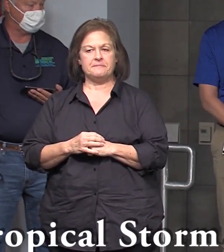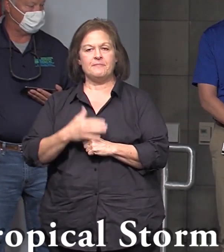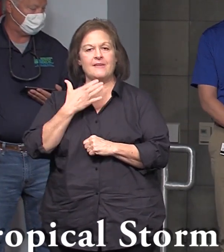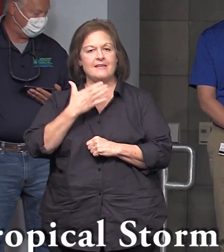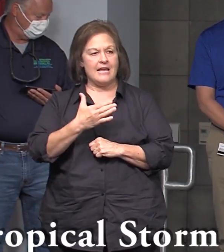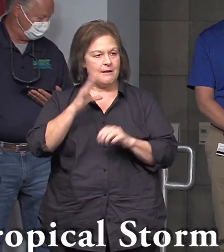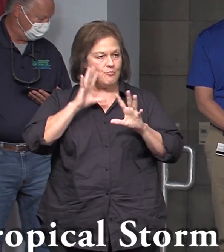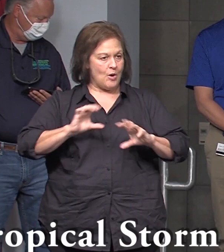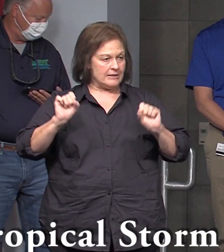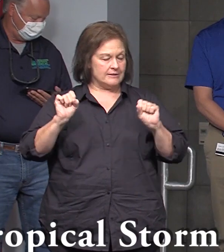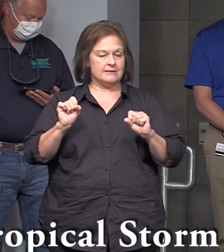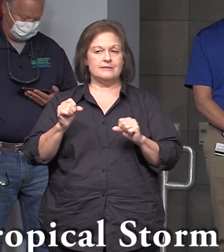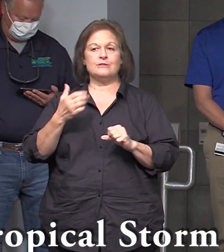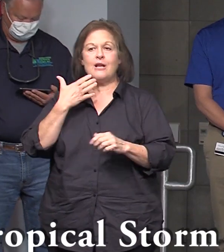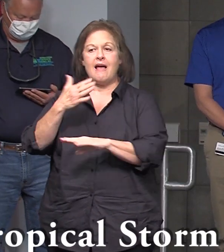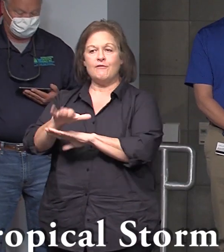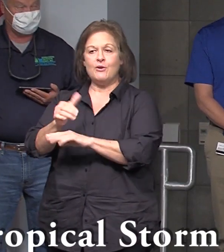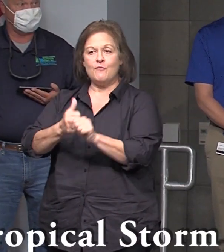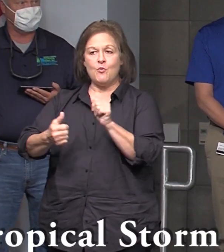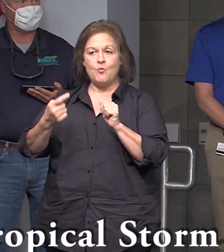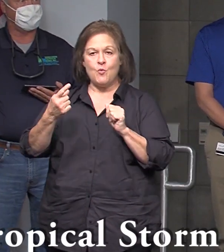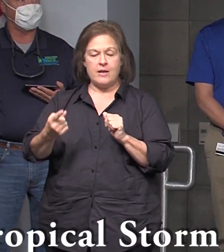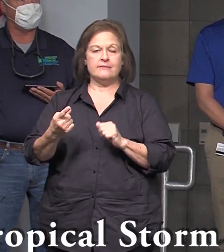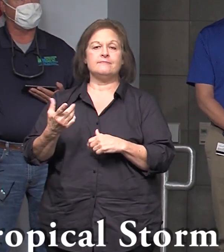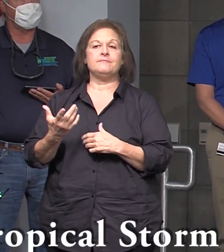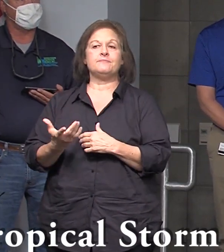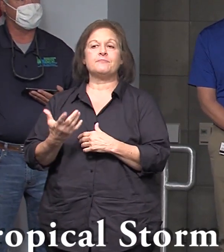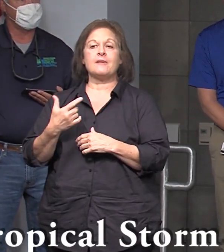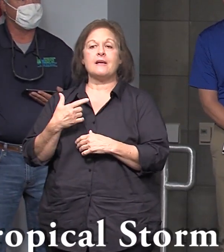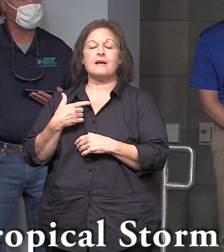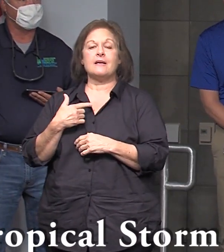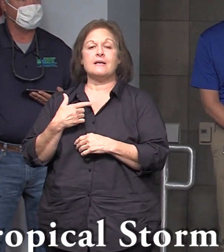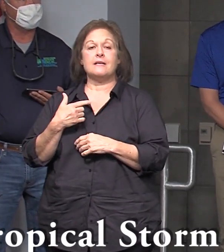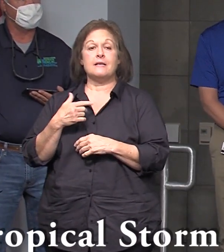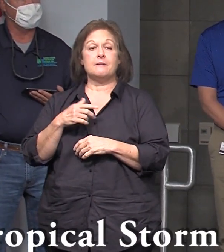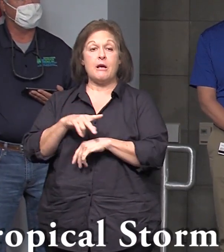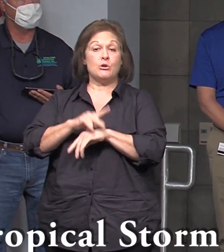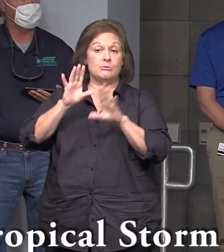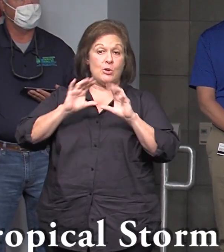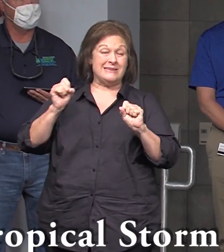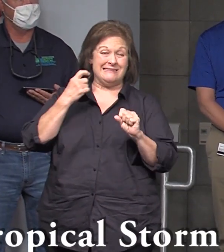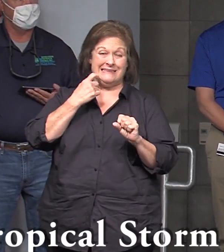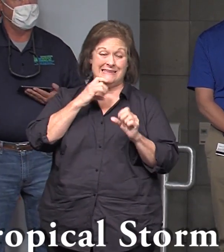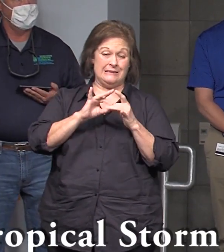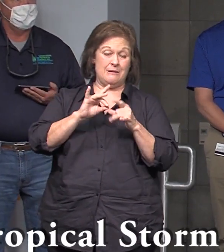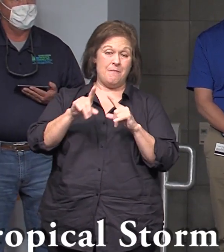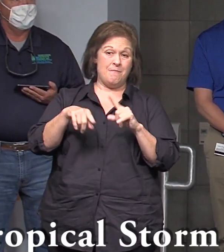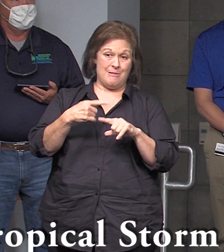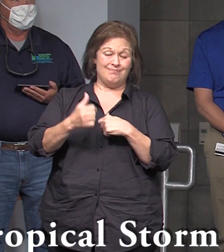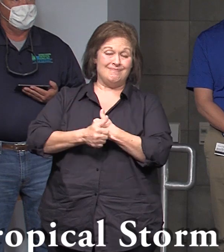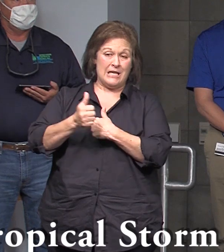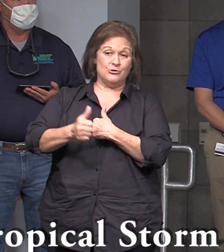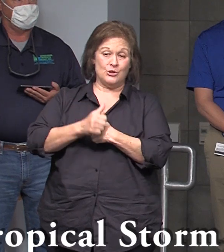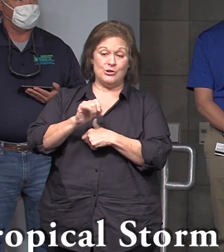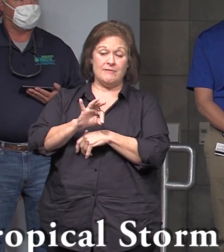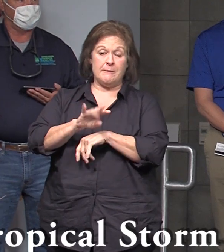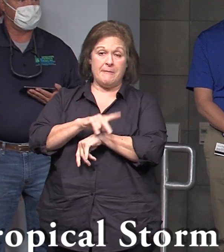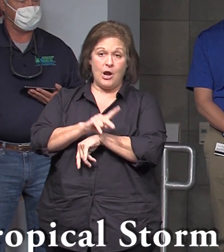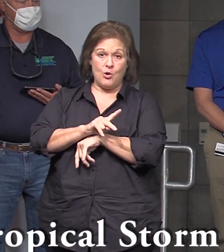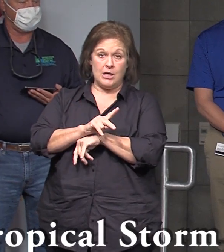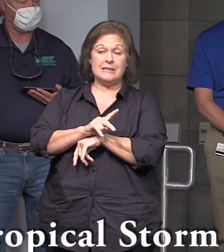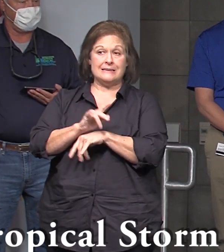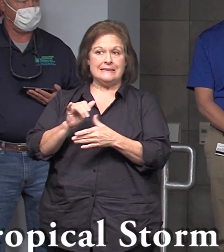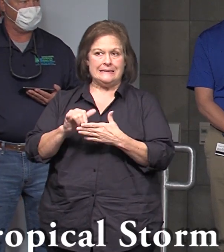Thank you, Madam President. Good afternoon, everyone. So the parish president talked about the threats that Jefferson Parish